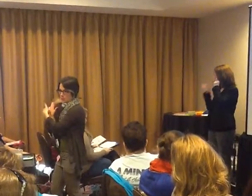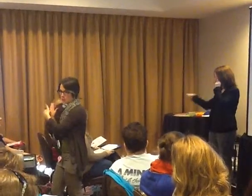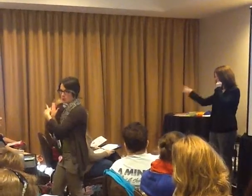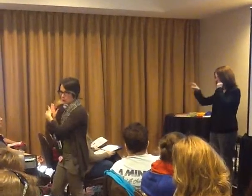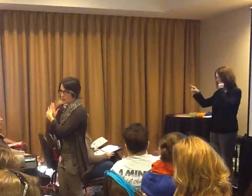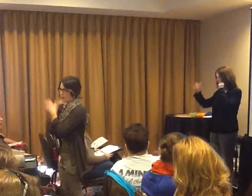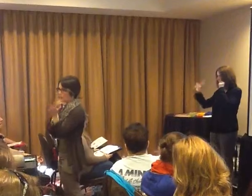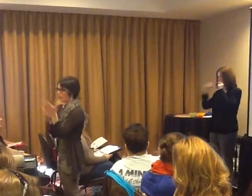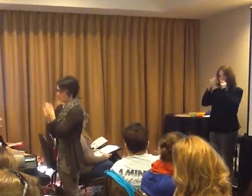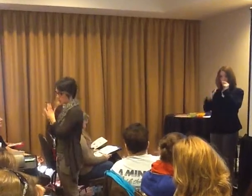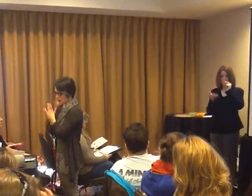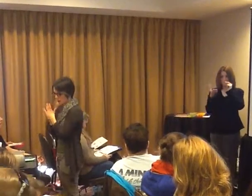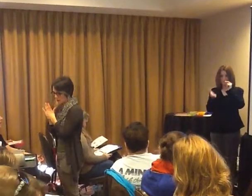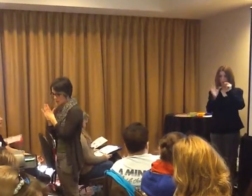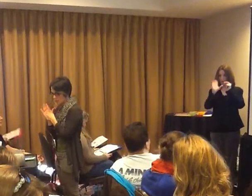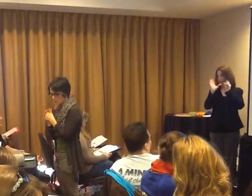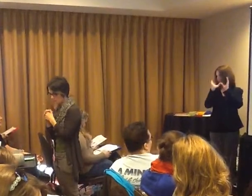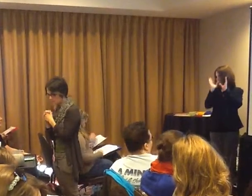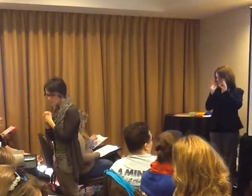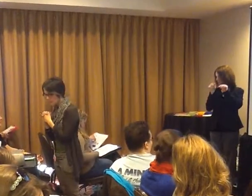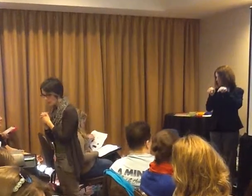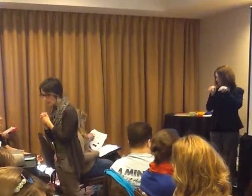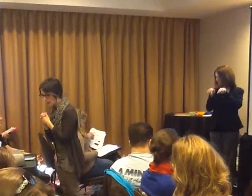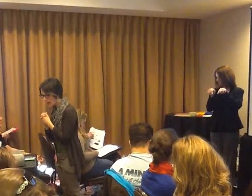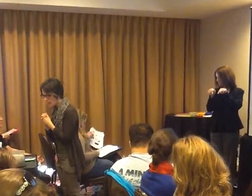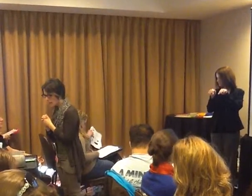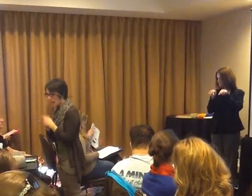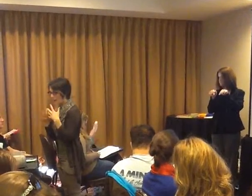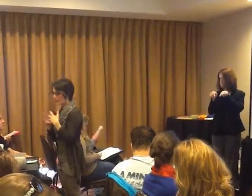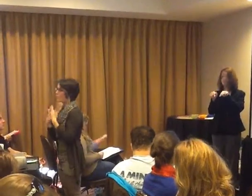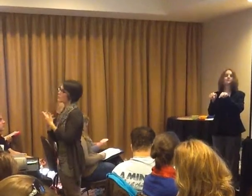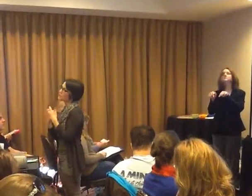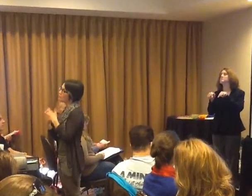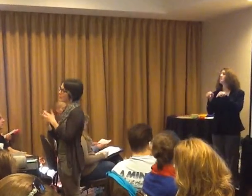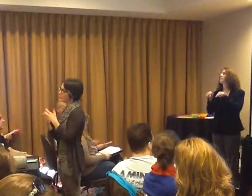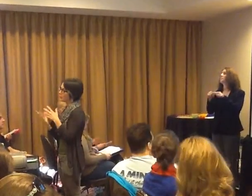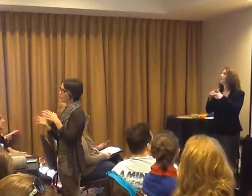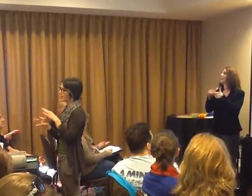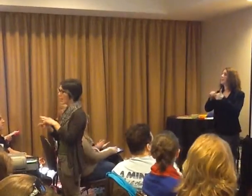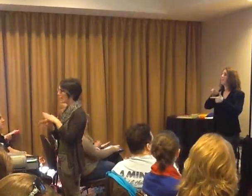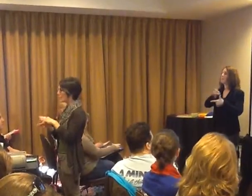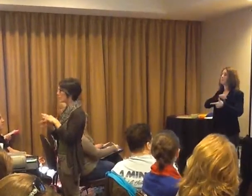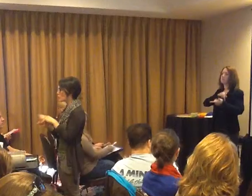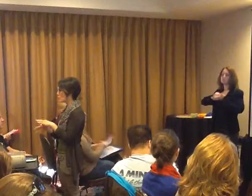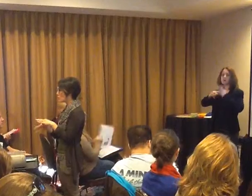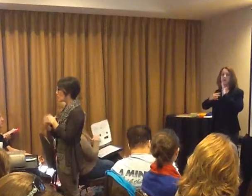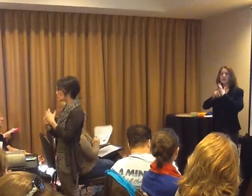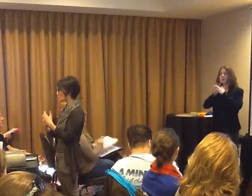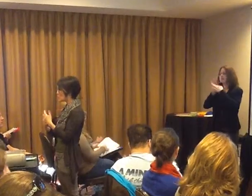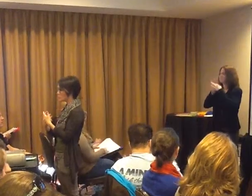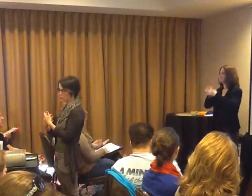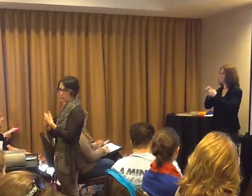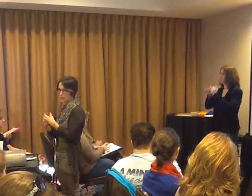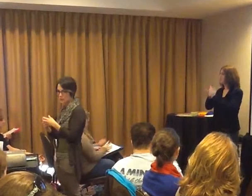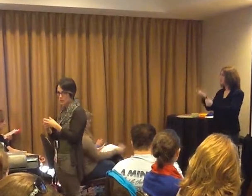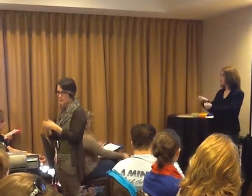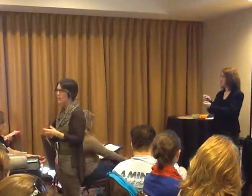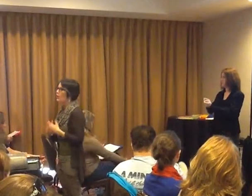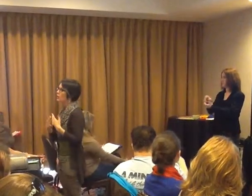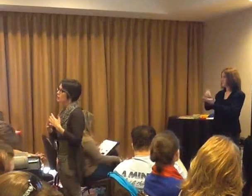this particular person to help direct their attention. And then personal meaning, really tying it to the particular